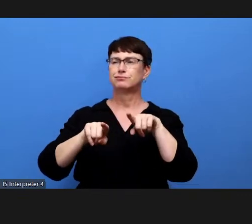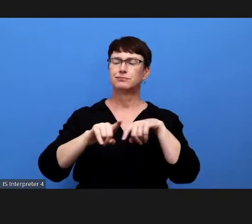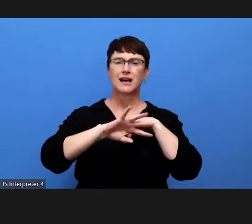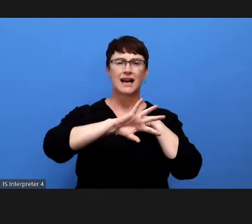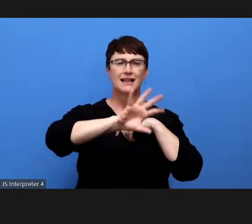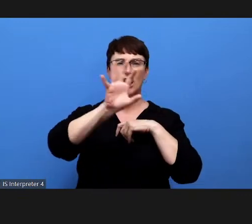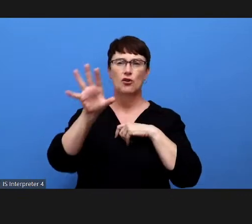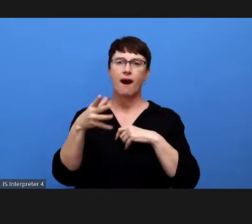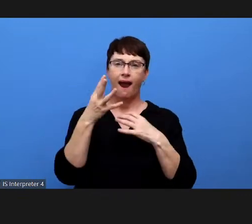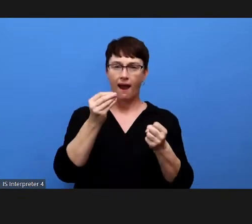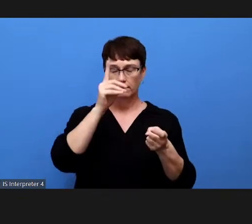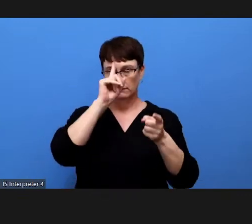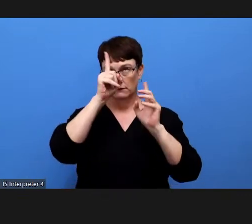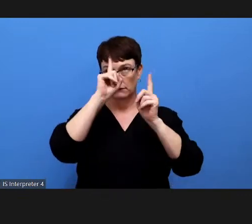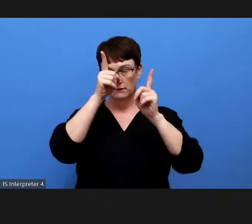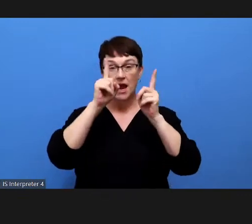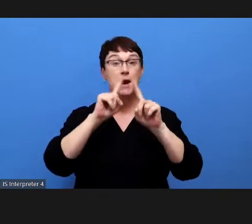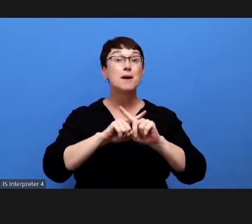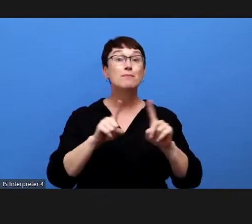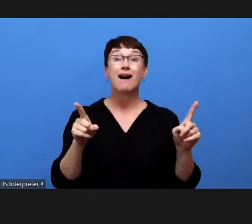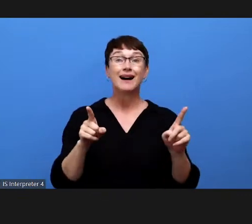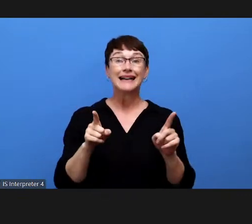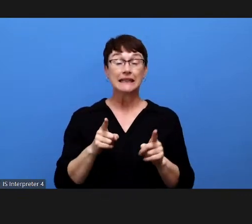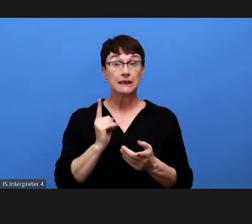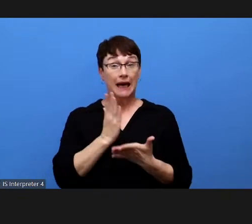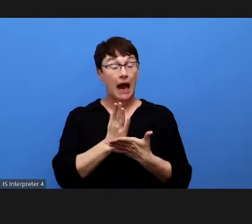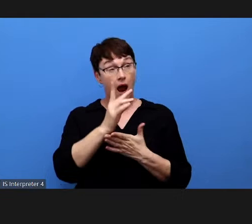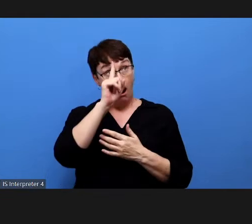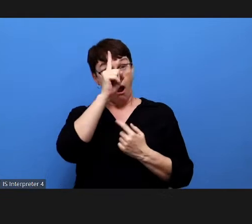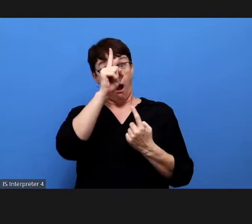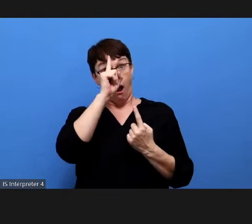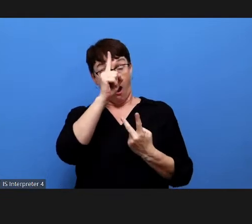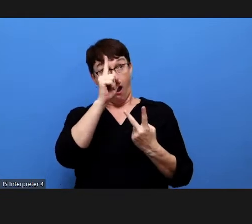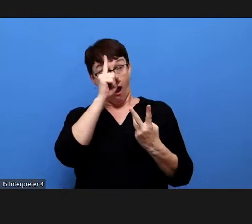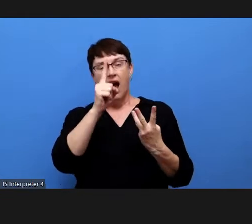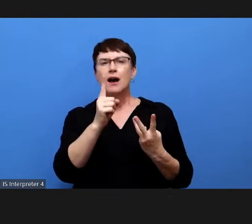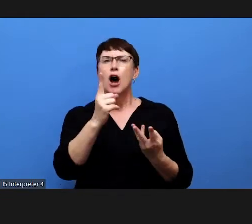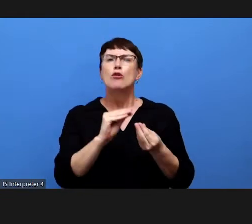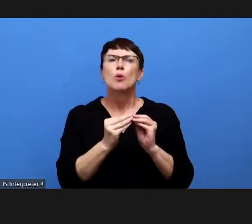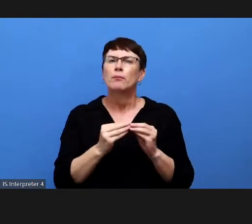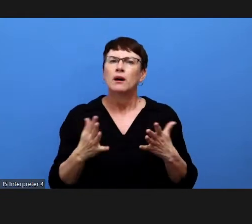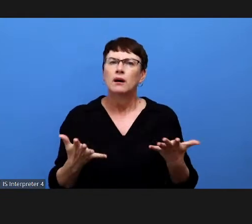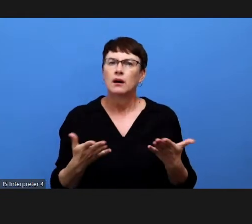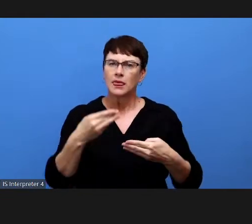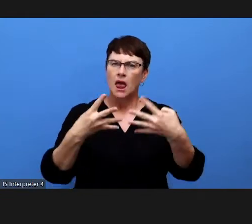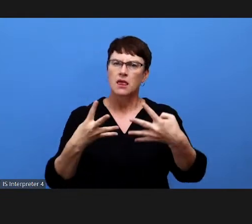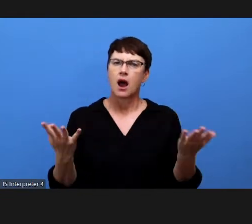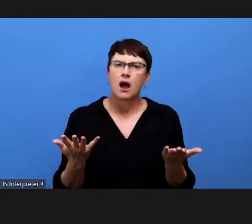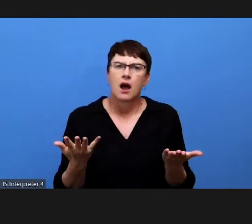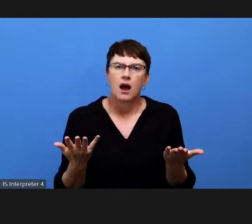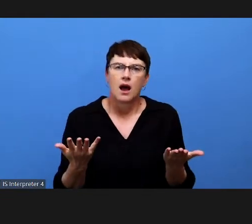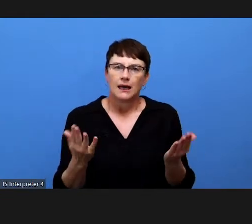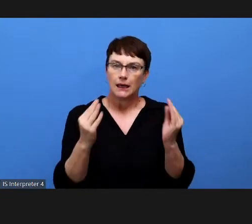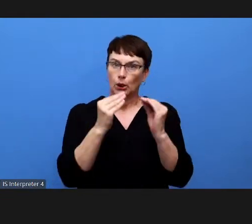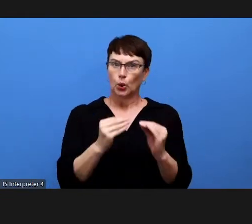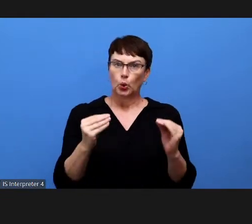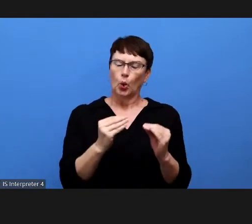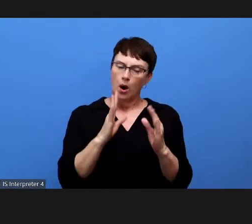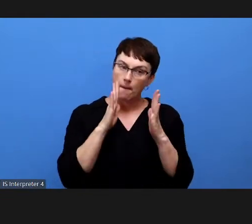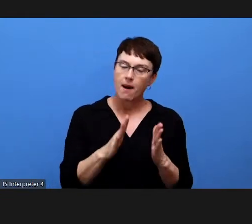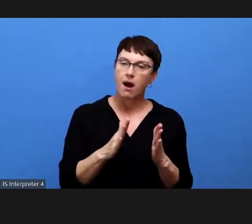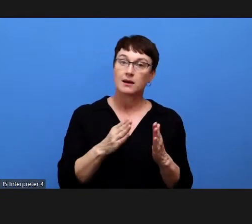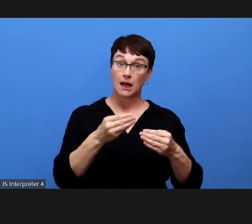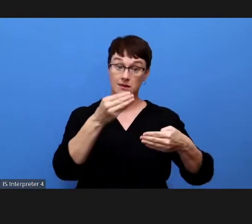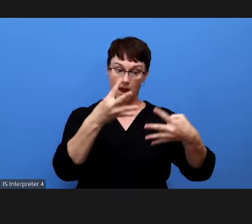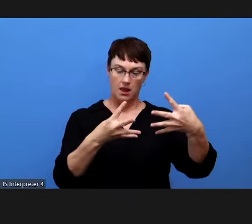by statistical data that has been collected. And how much can we leverage digital technologies to be able